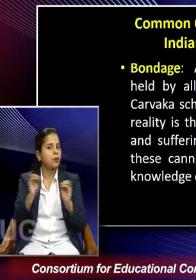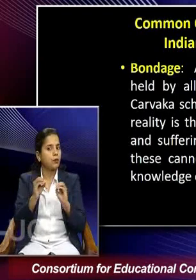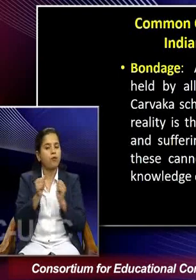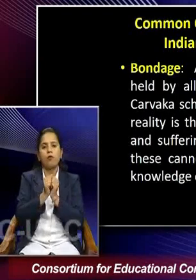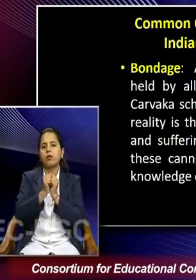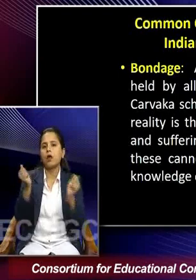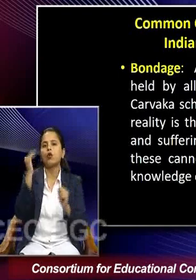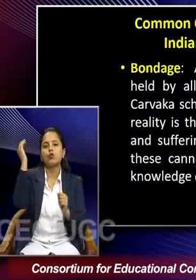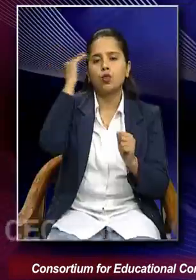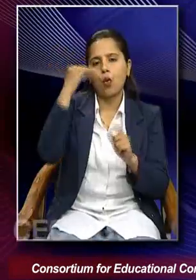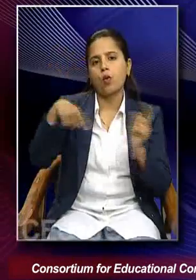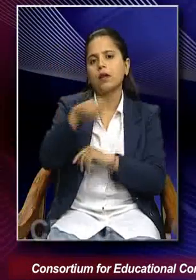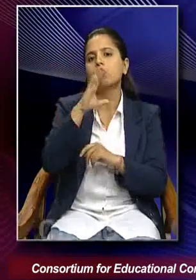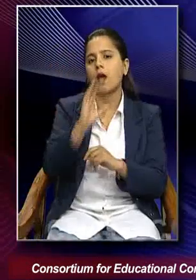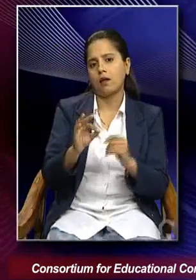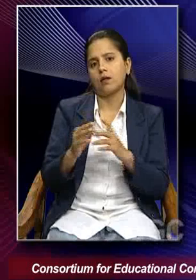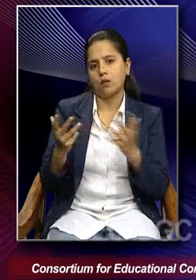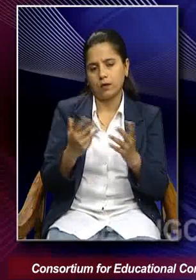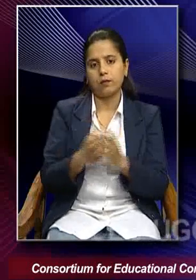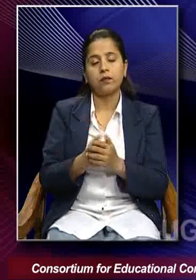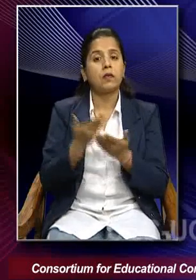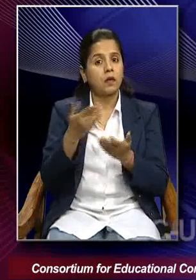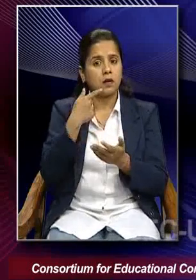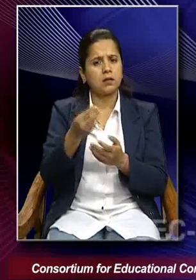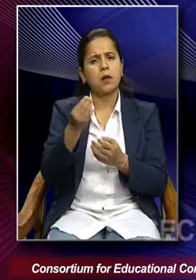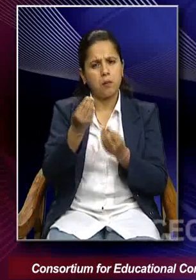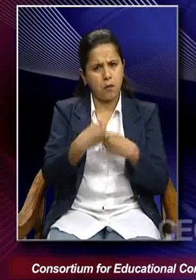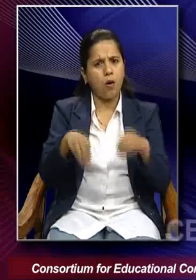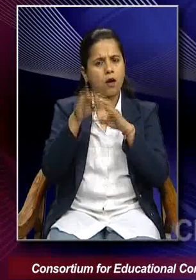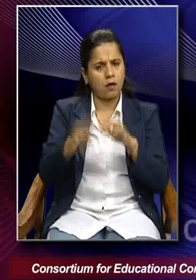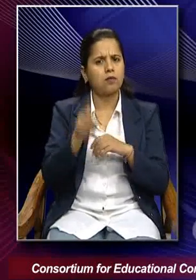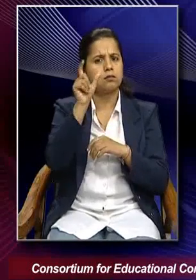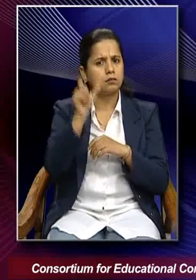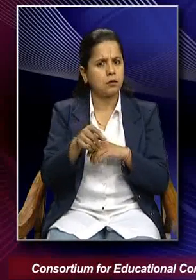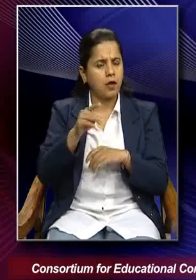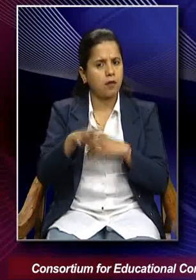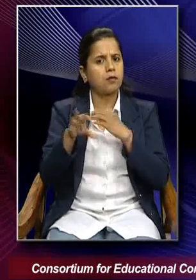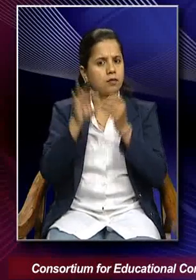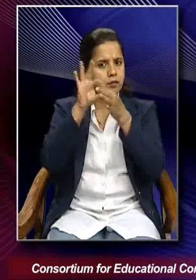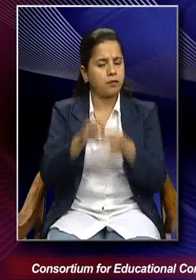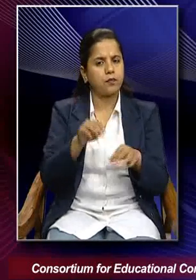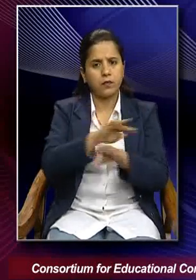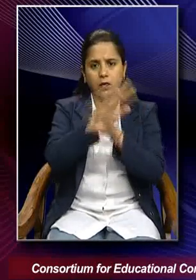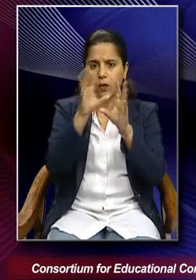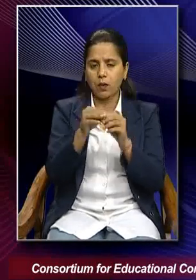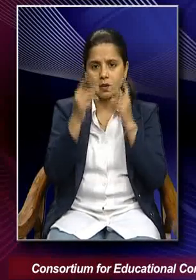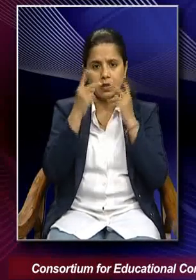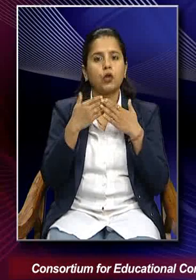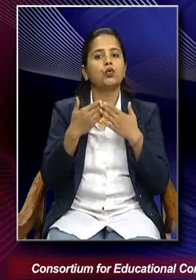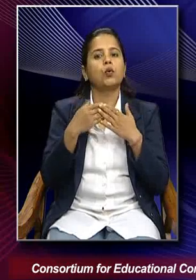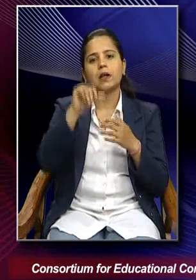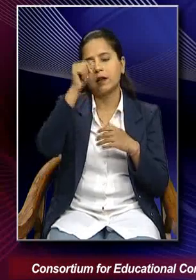the knowledge of the reality. Well, there are some more common characteristics in all these schools of